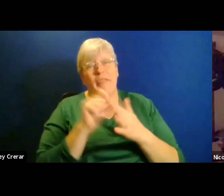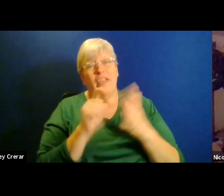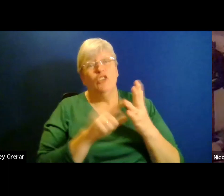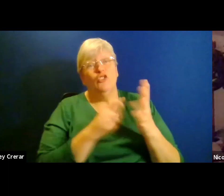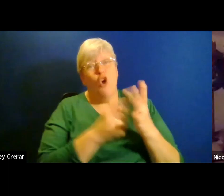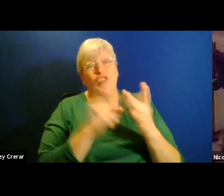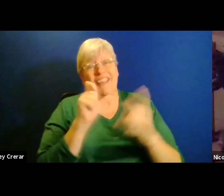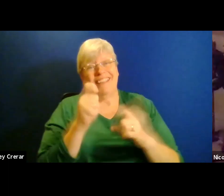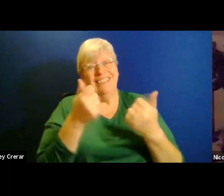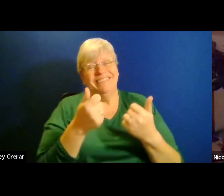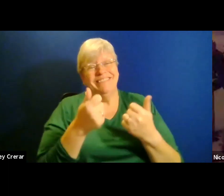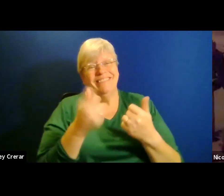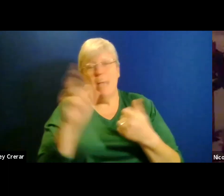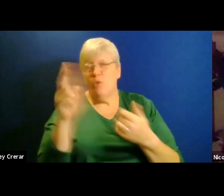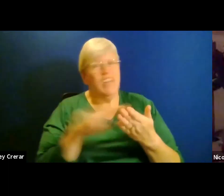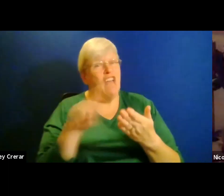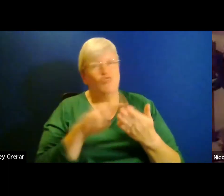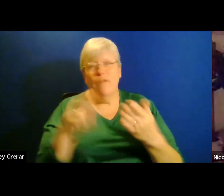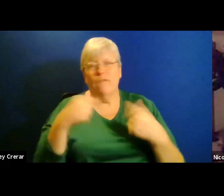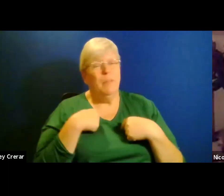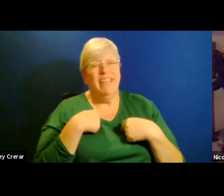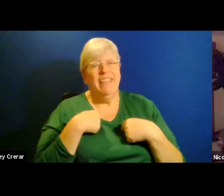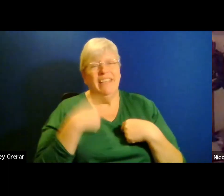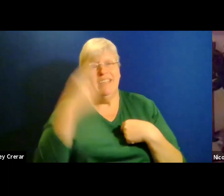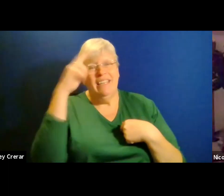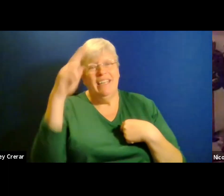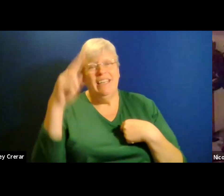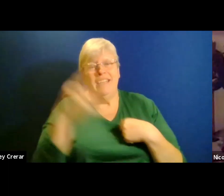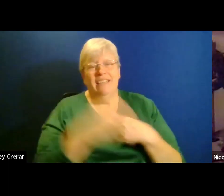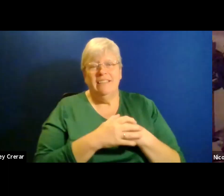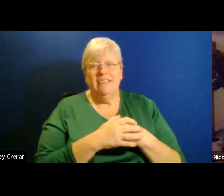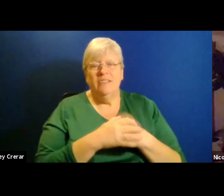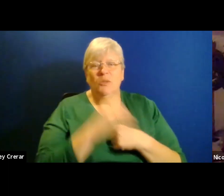speaker. Okay, this one's called Too Busy Dancing.